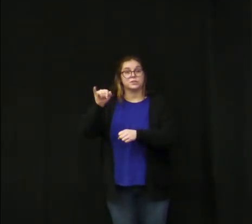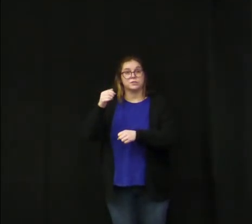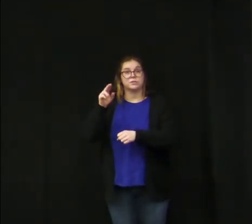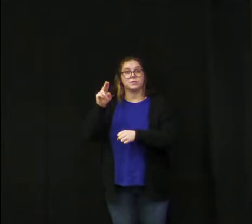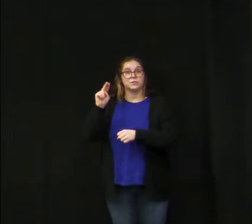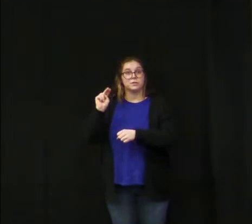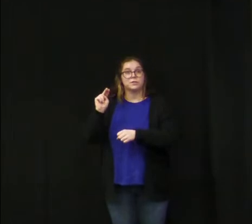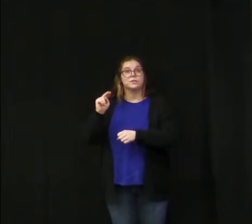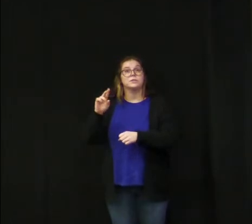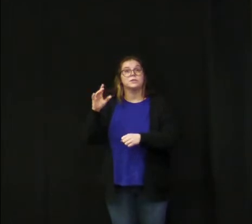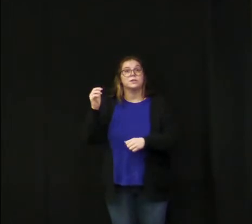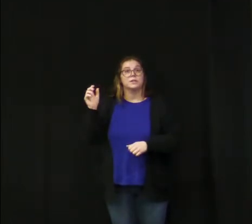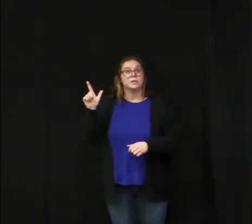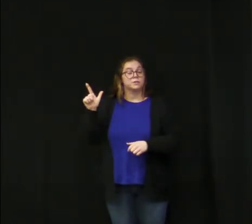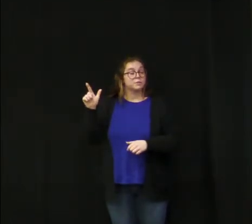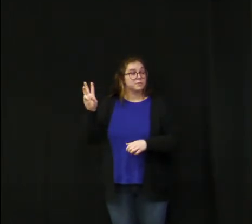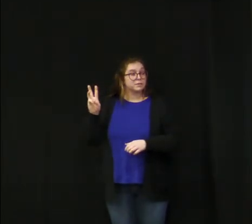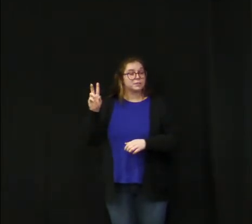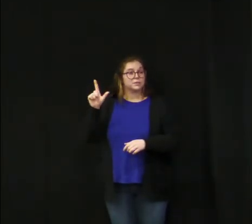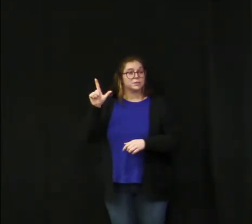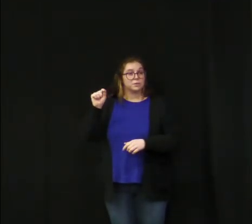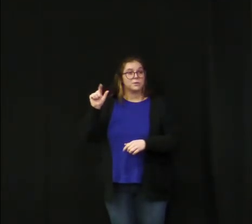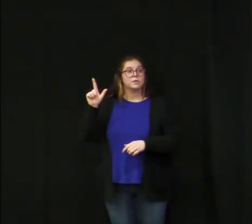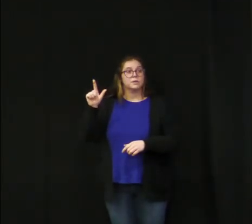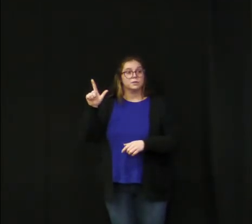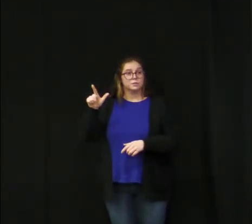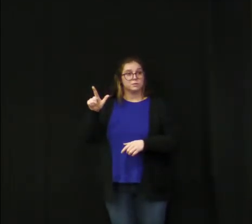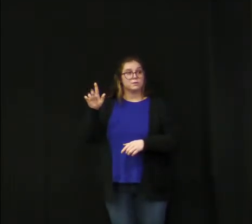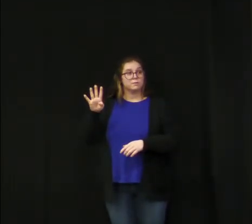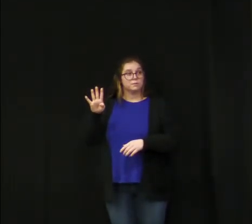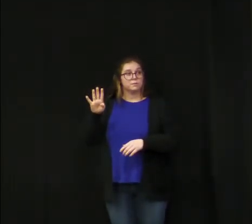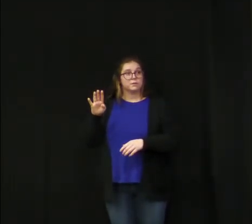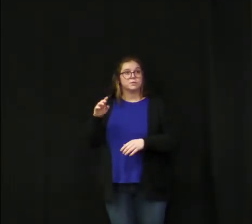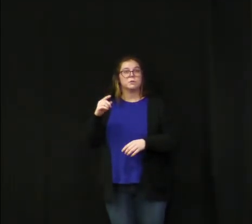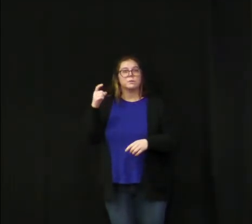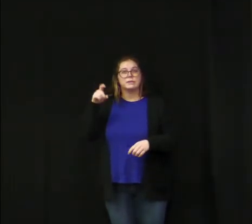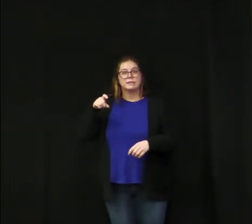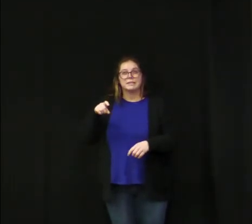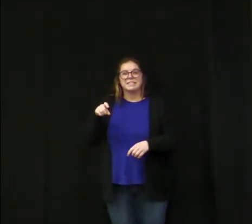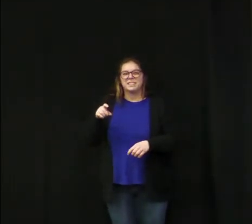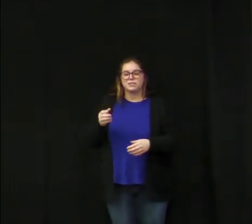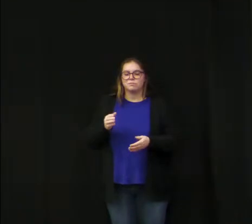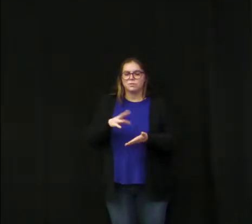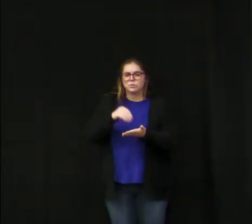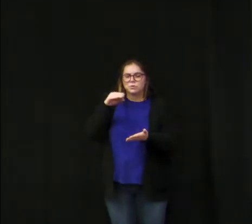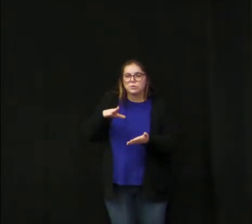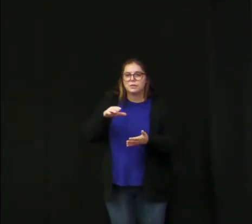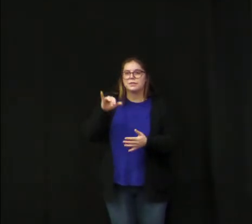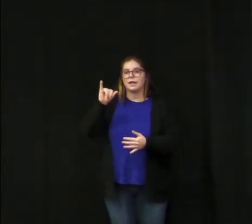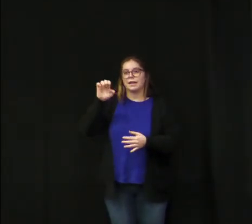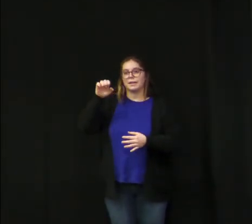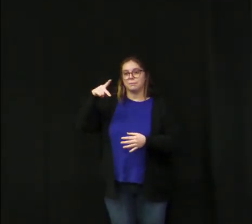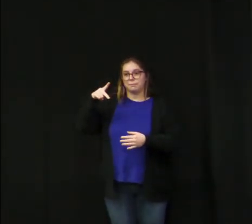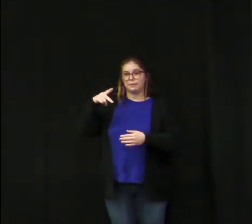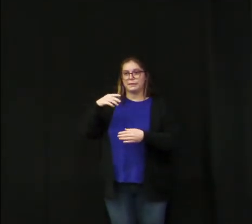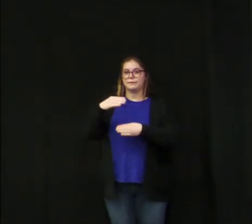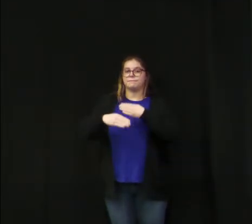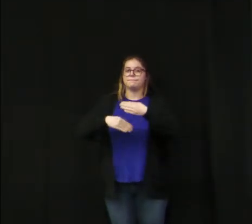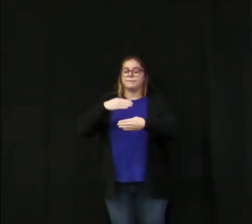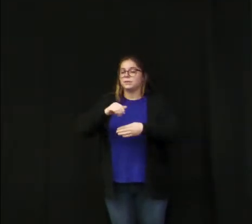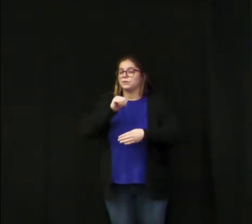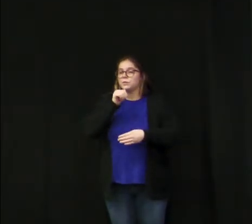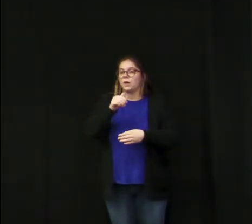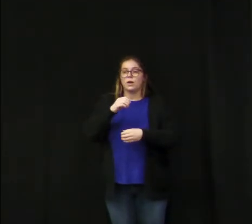we're prioritizing the needs based on the IEP cycle, not the school year cycle. Just to